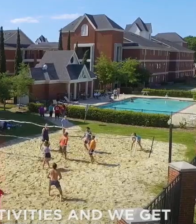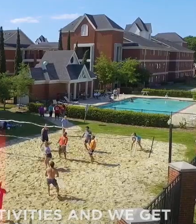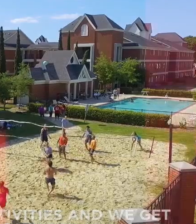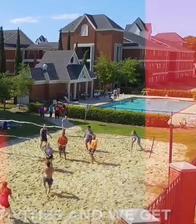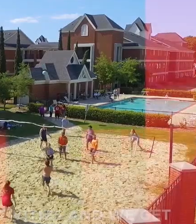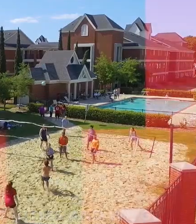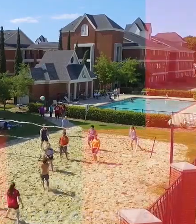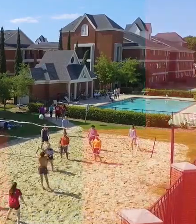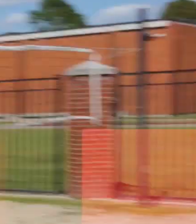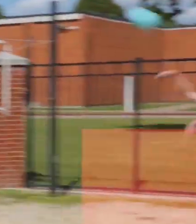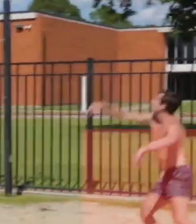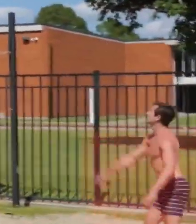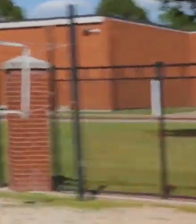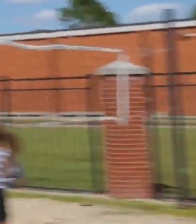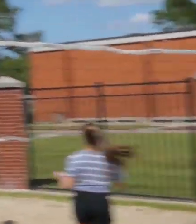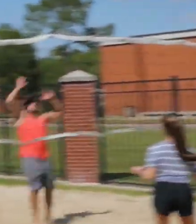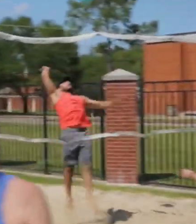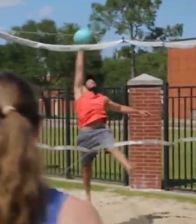Lamar.